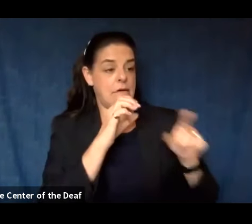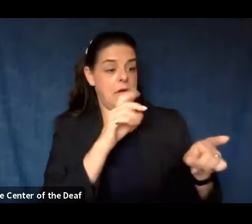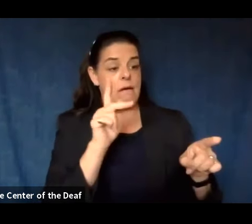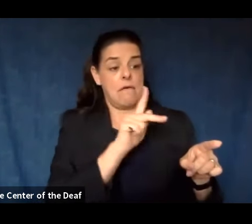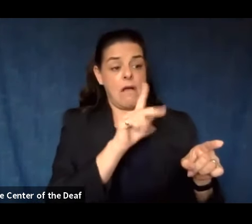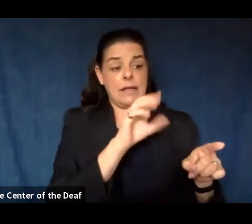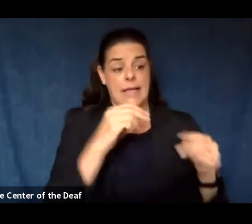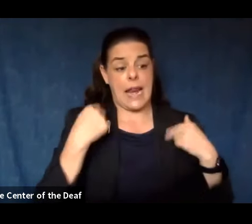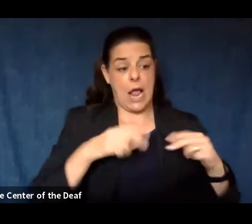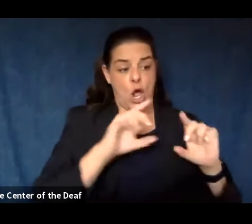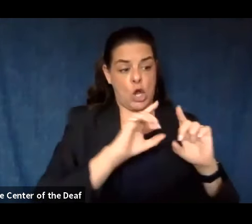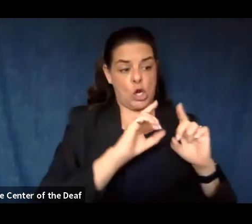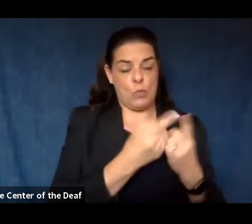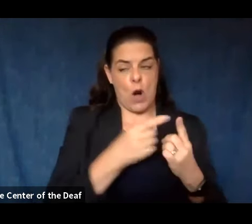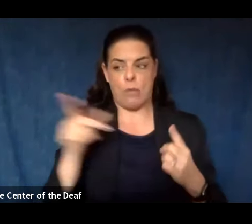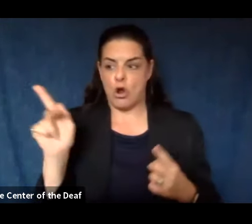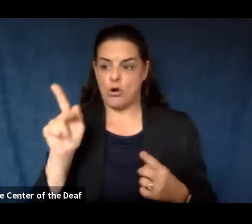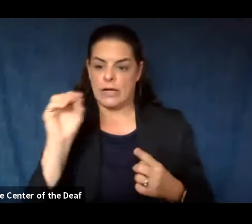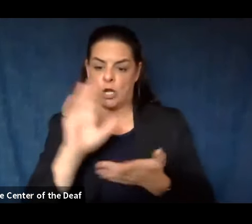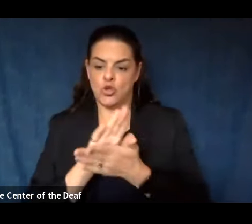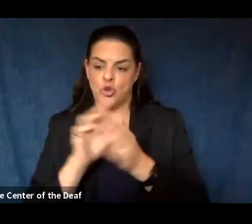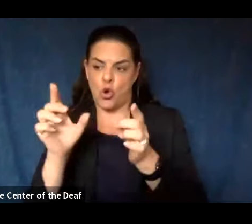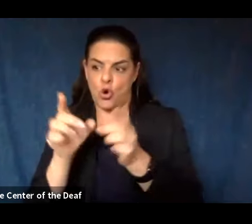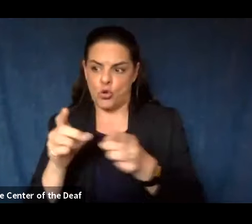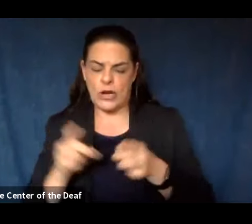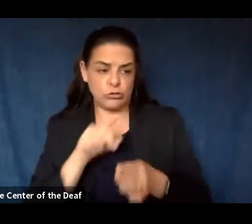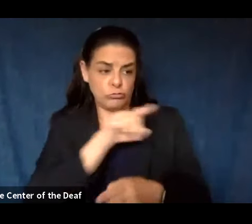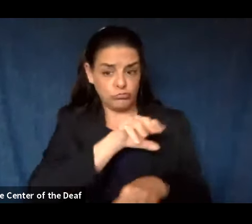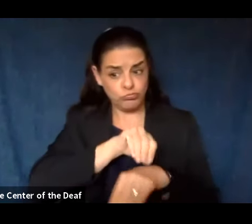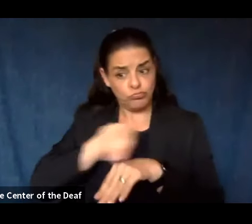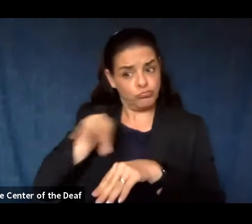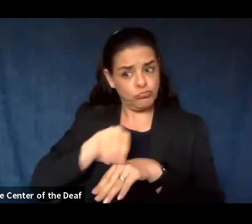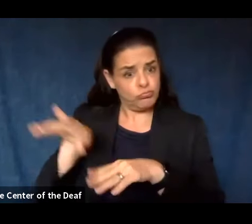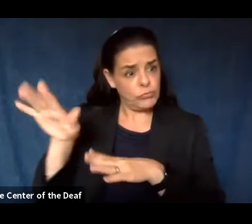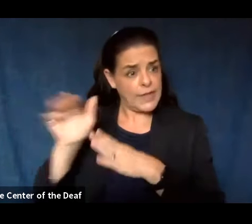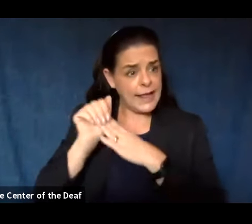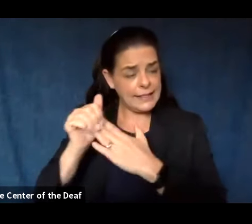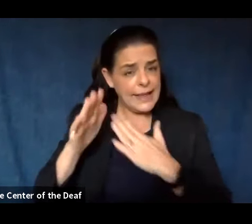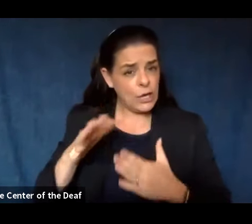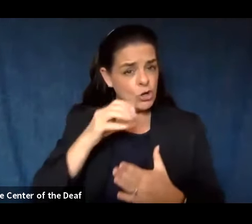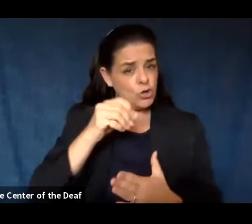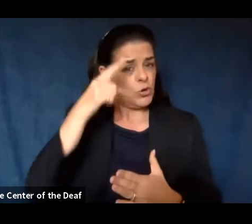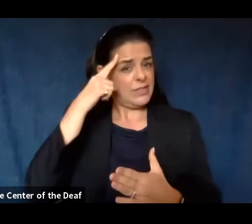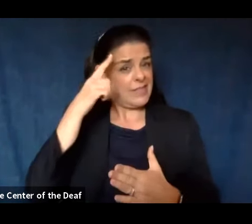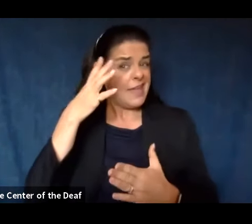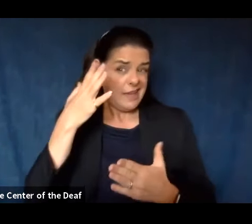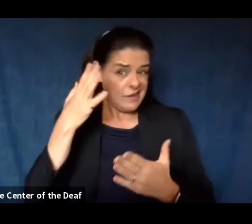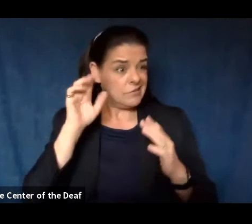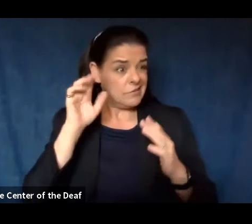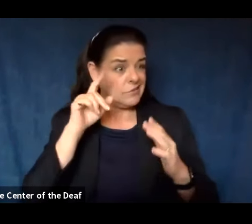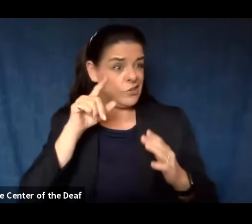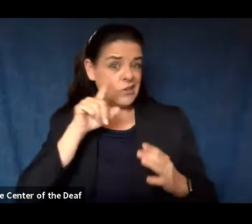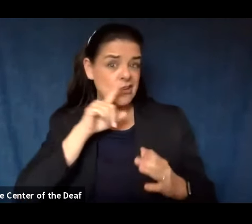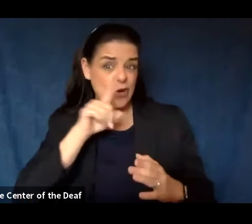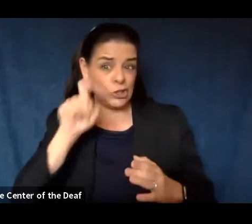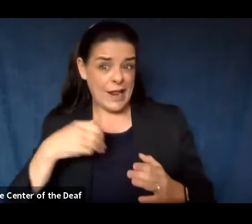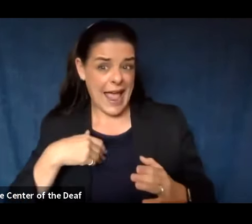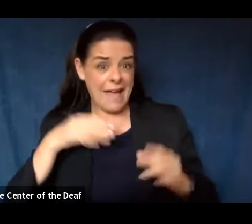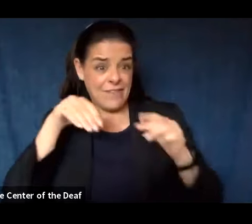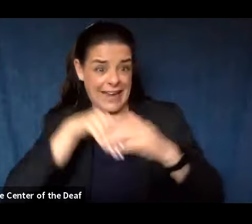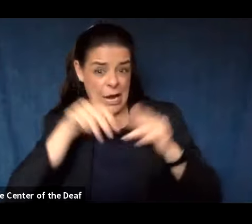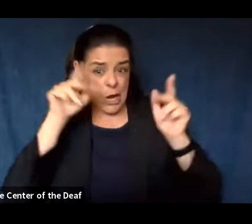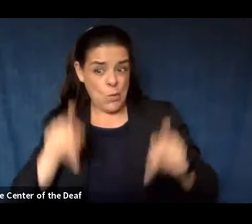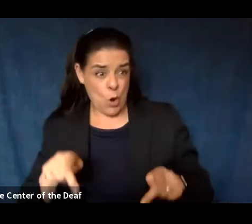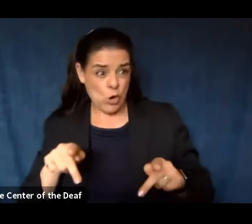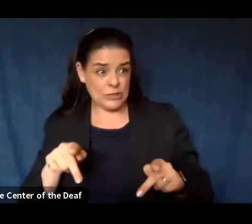District look like? What advice are you giving leaders, and do you think it's feasible to have in-person classes this fall? We talk with the schools